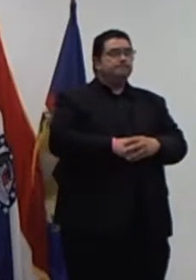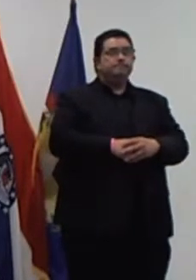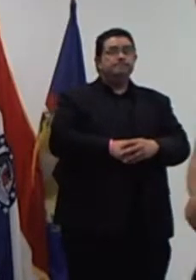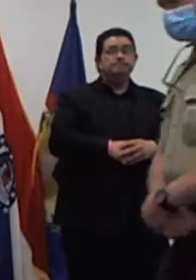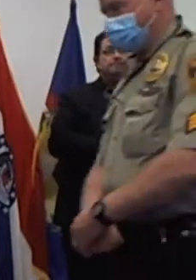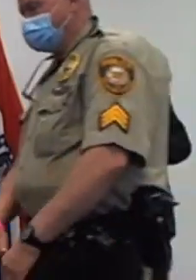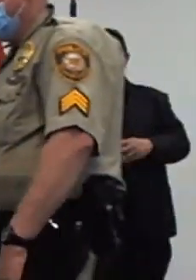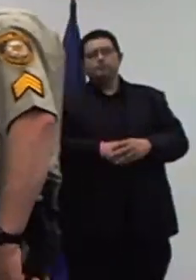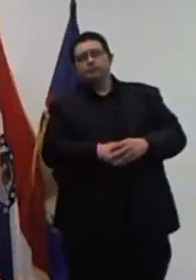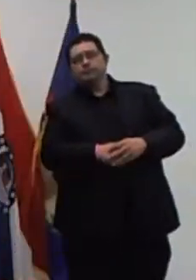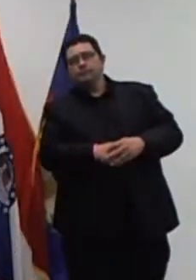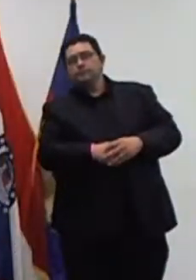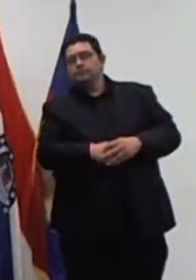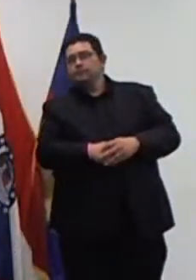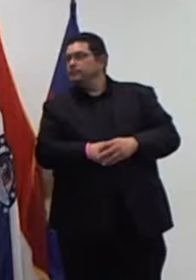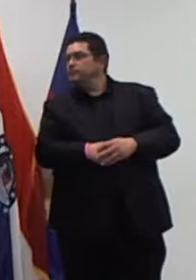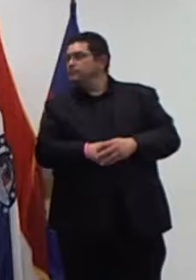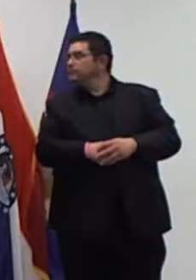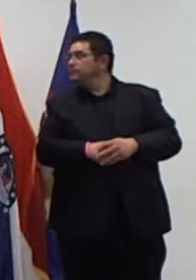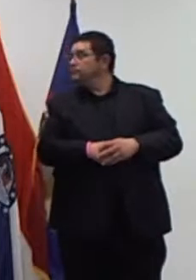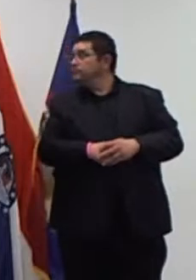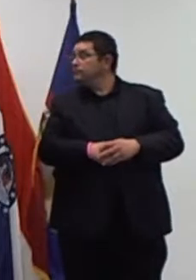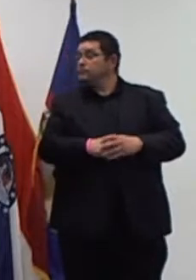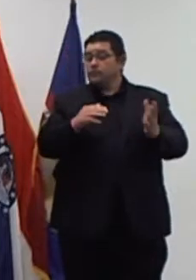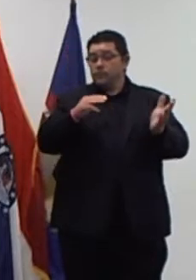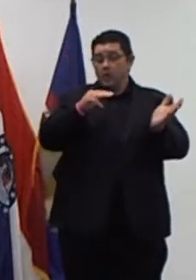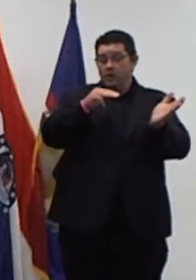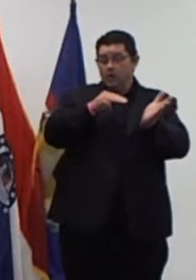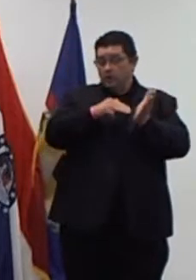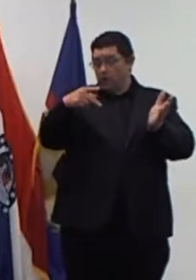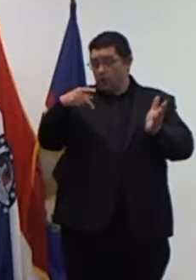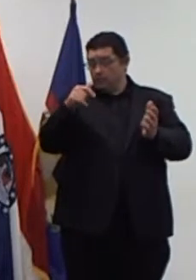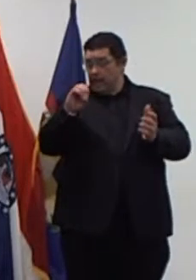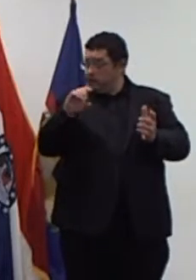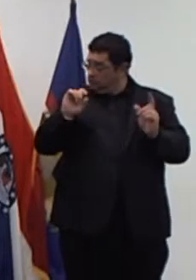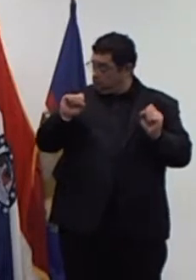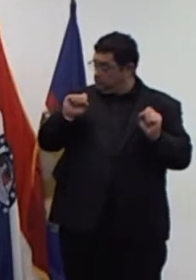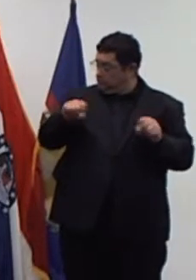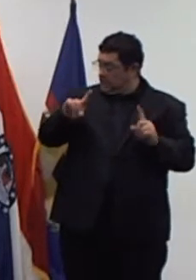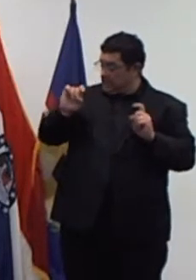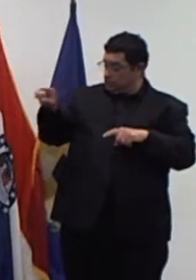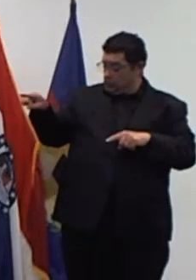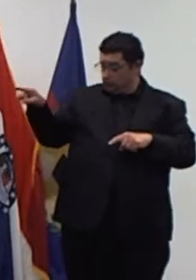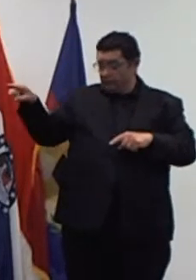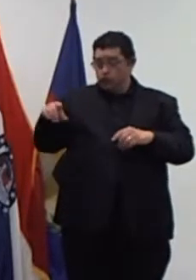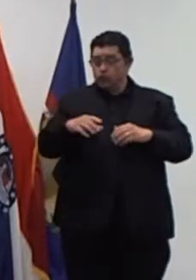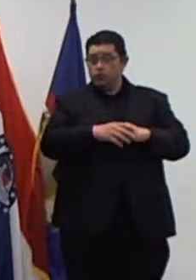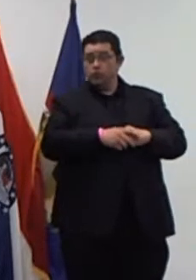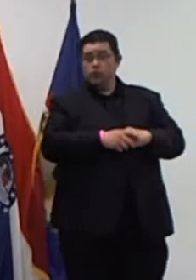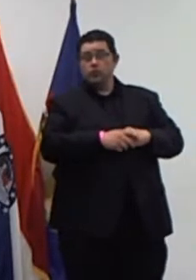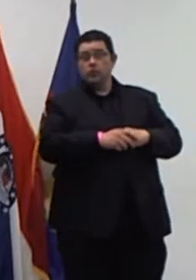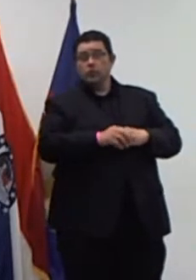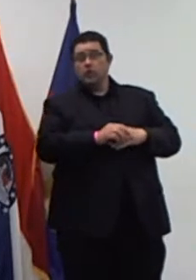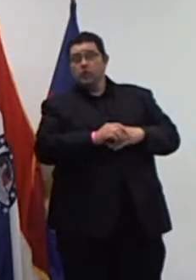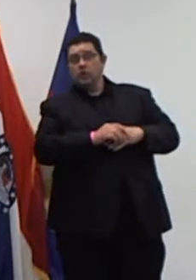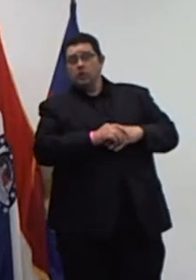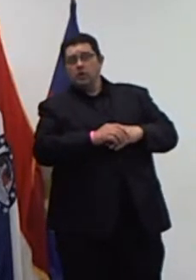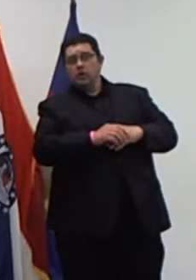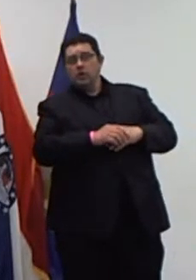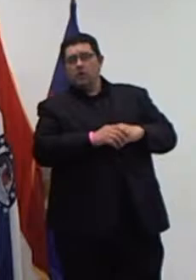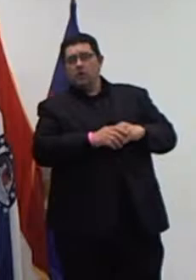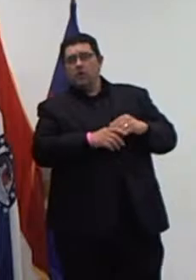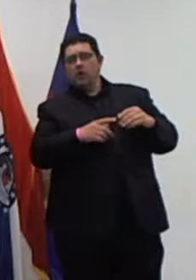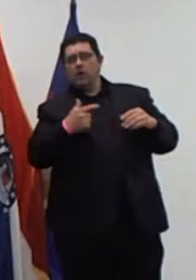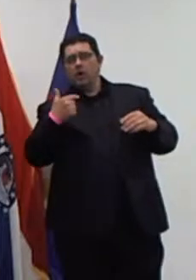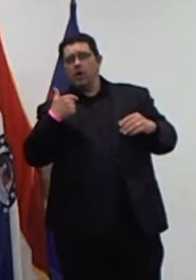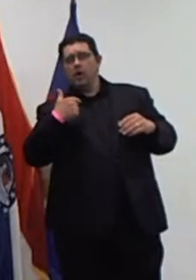Dr. Reed, could I follow up and ask a question for you? Sure. Ask that last question for Governor Person. I'm just wondering,